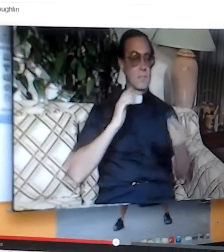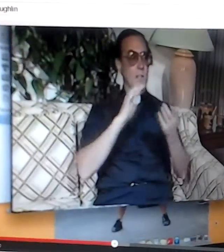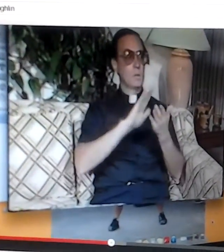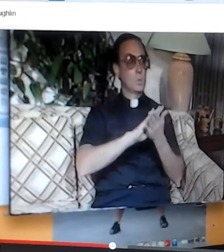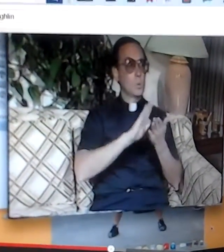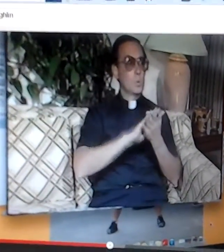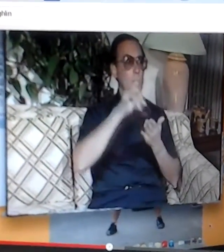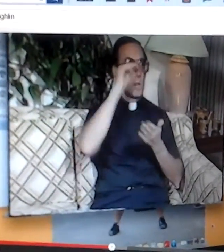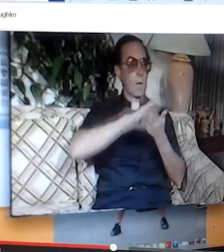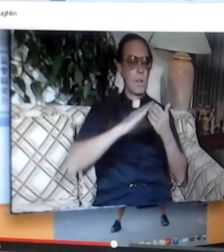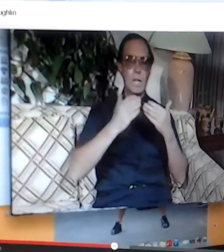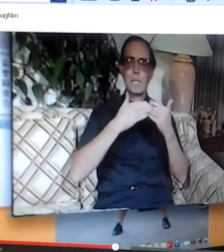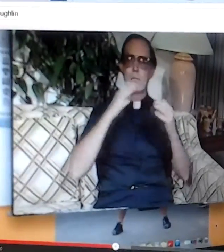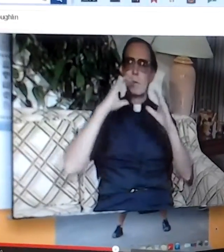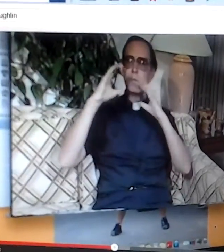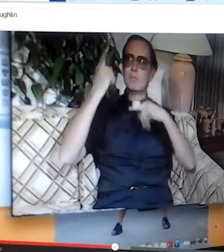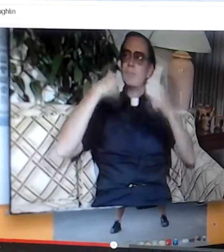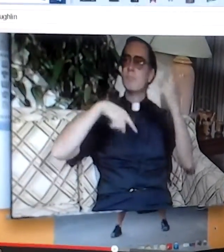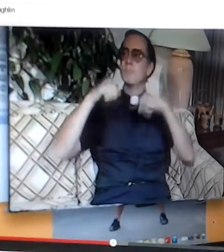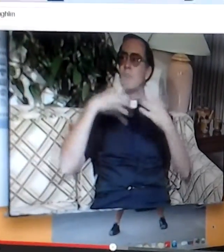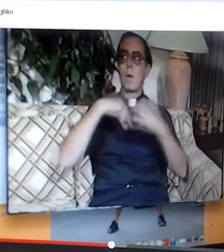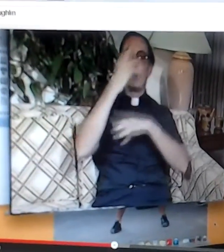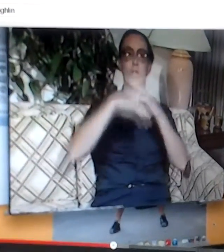I kept feeling embarrassed.